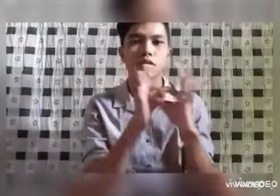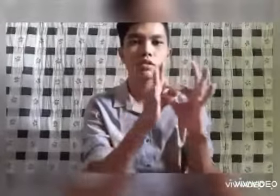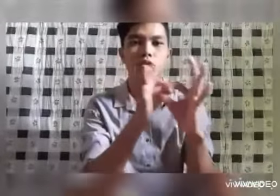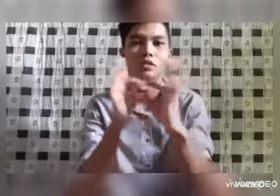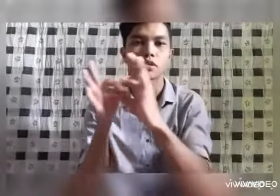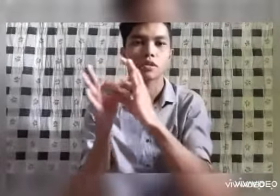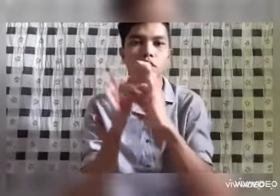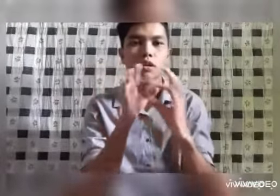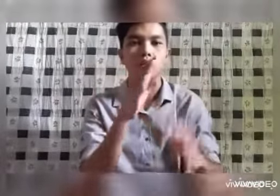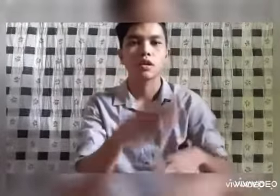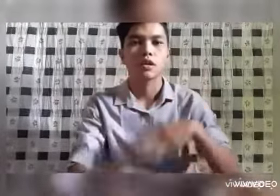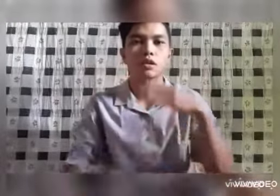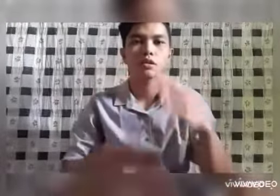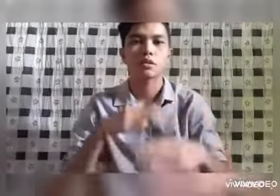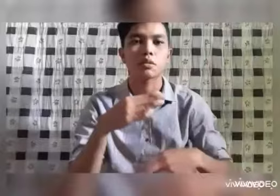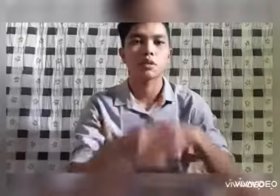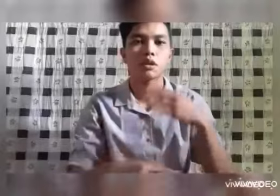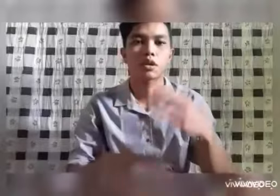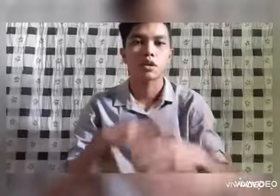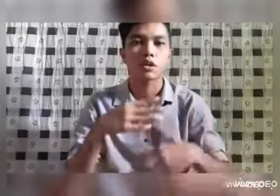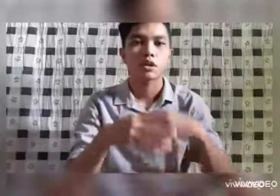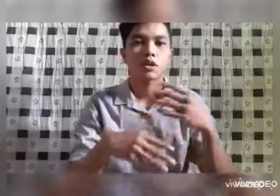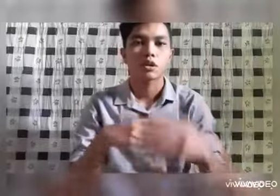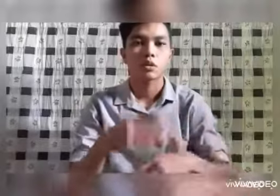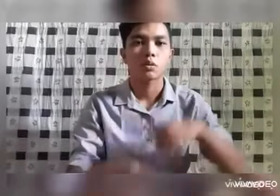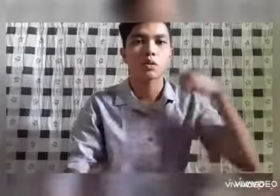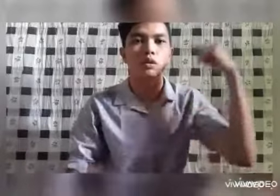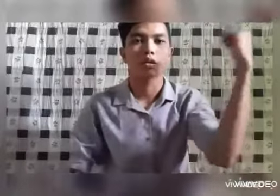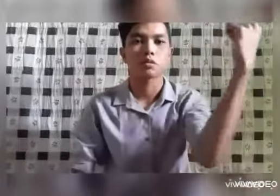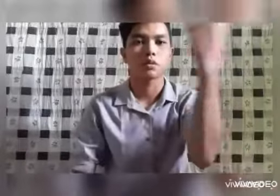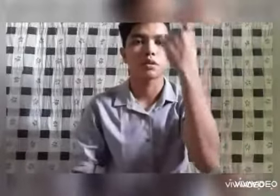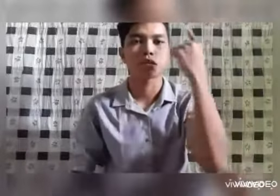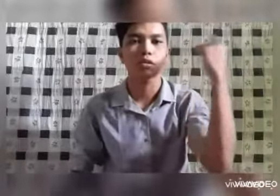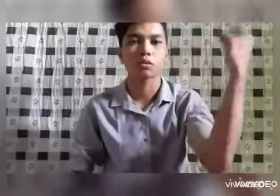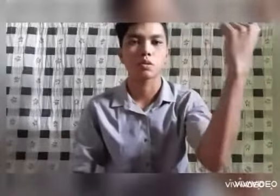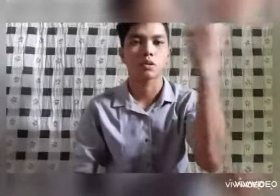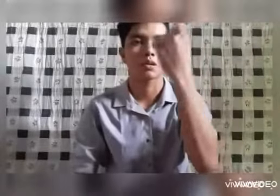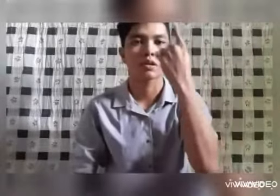And the world Will be as one